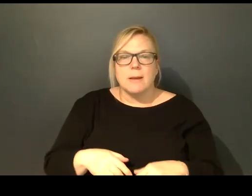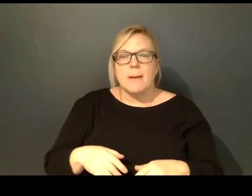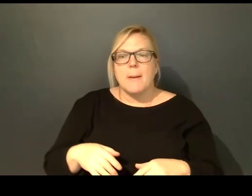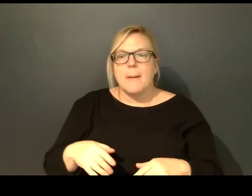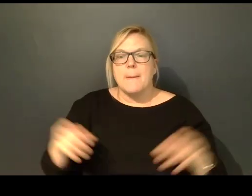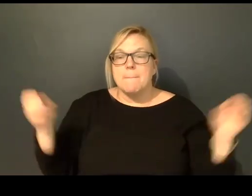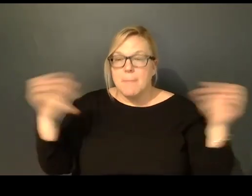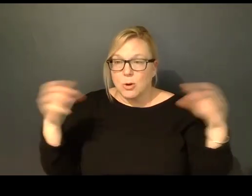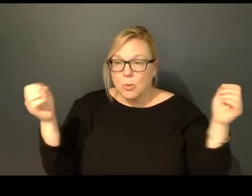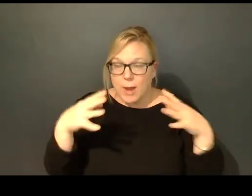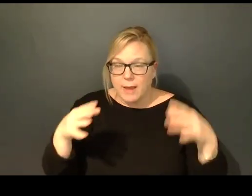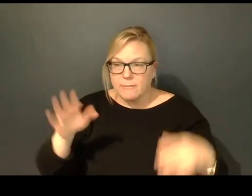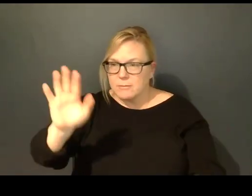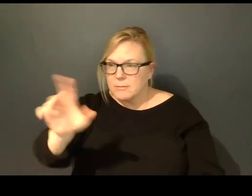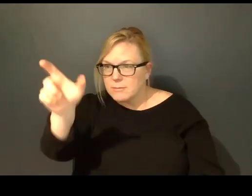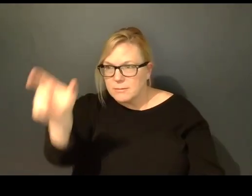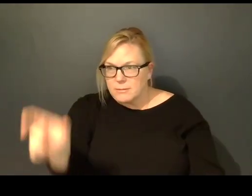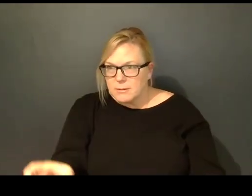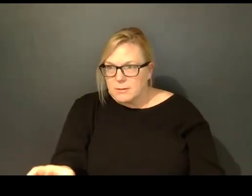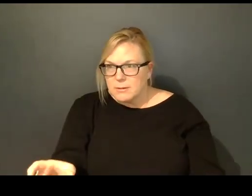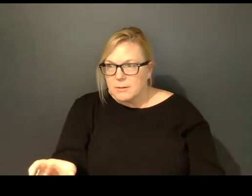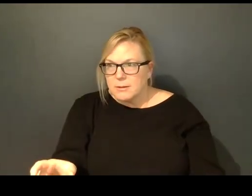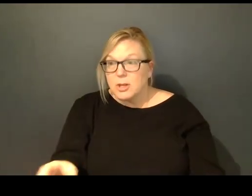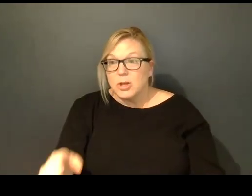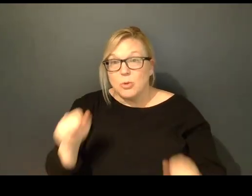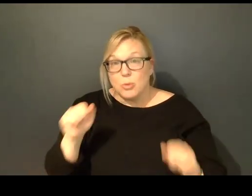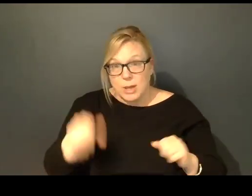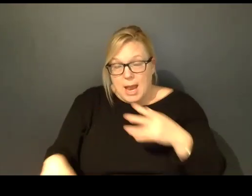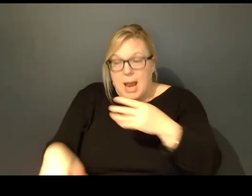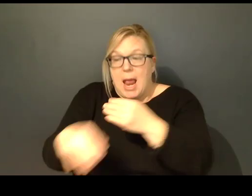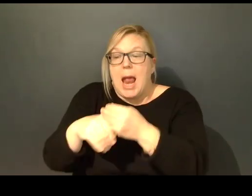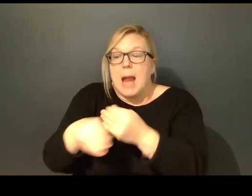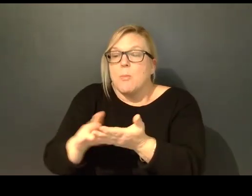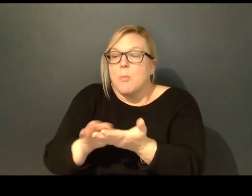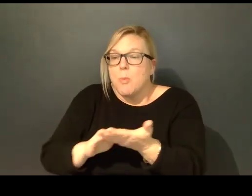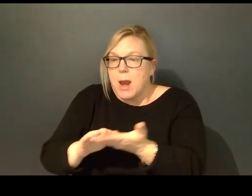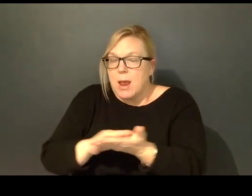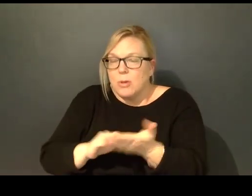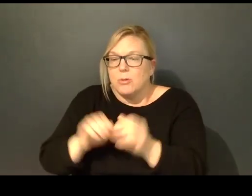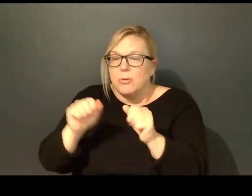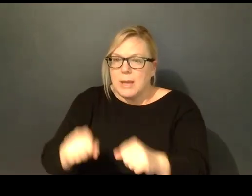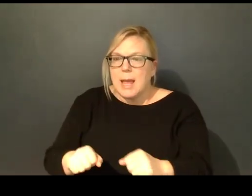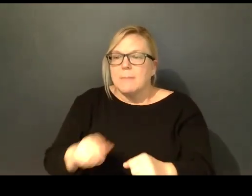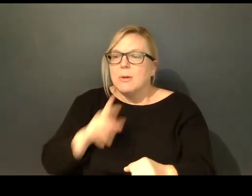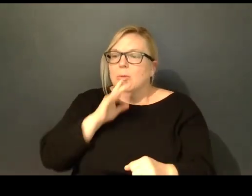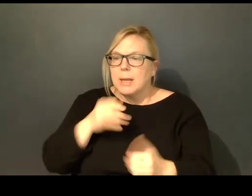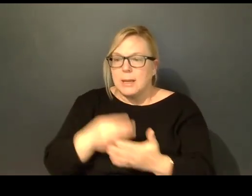tactile. You can't, you can mark them up with Braille, but again, or a dot to register. My